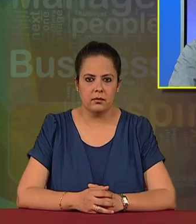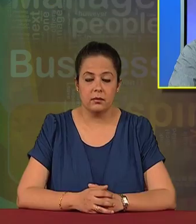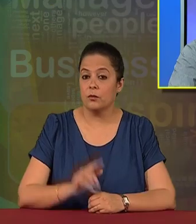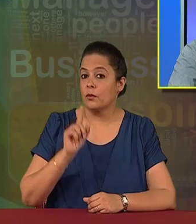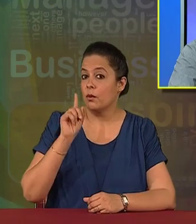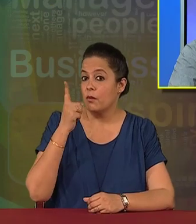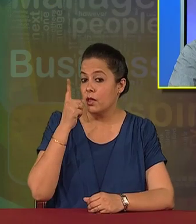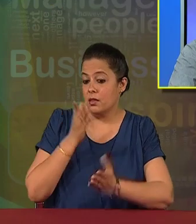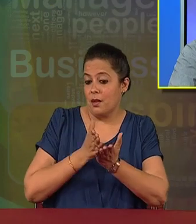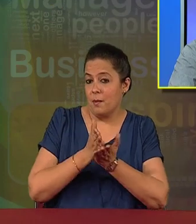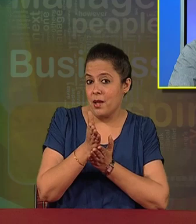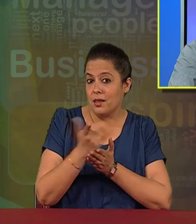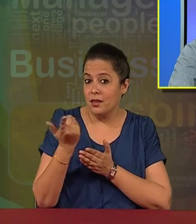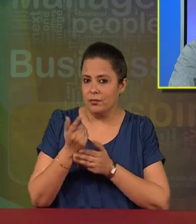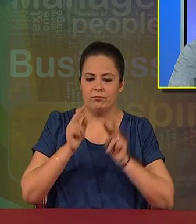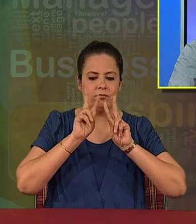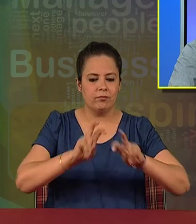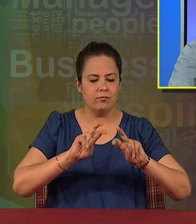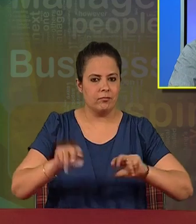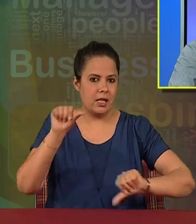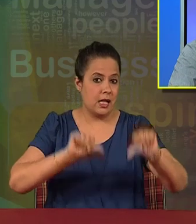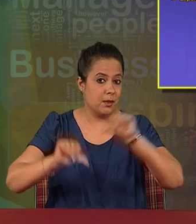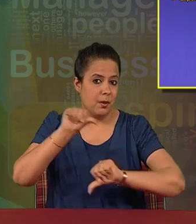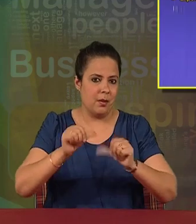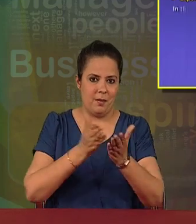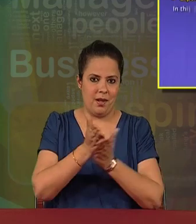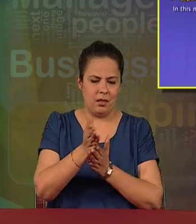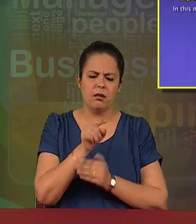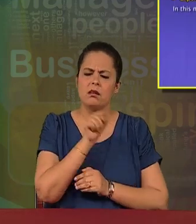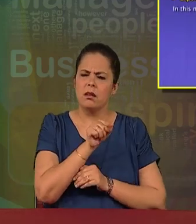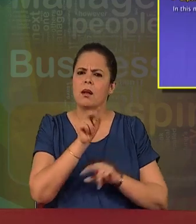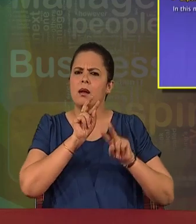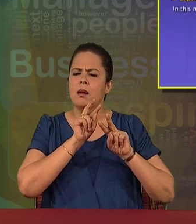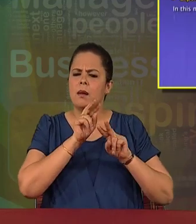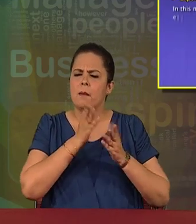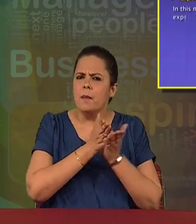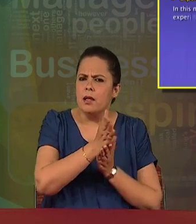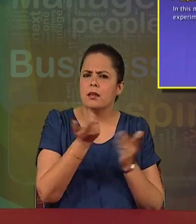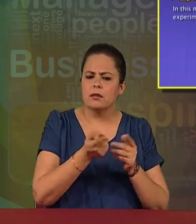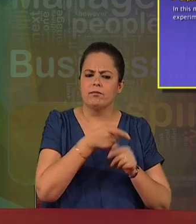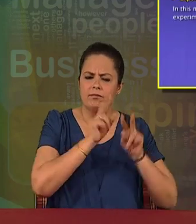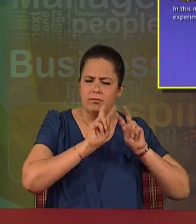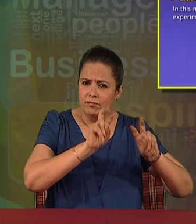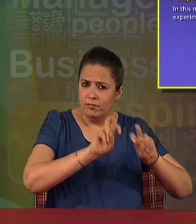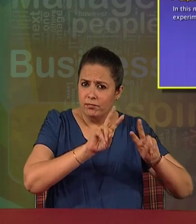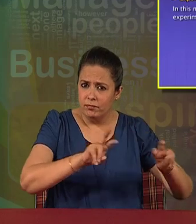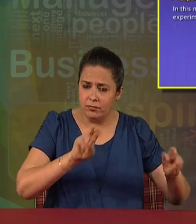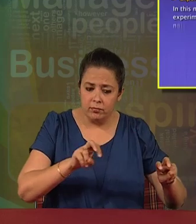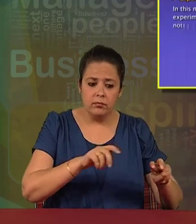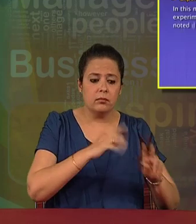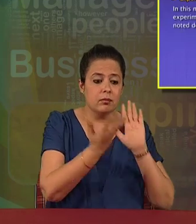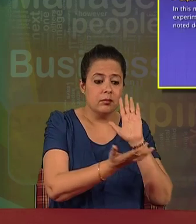The first method is experimentation method. In this method, by conducting experimental